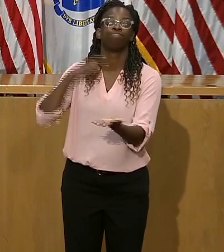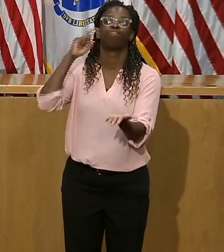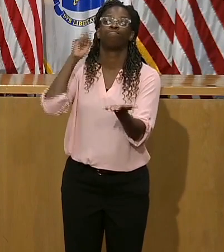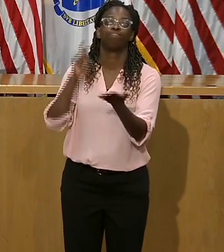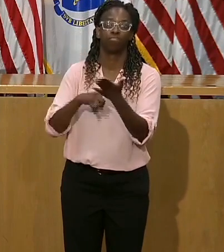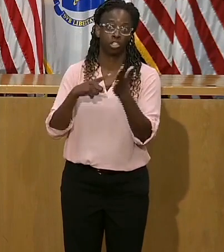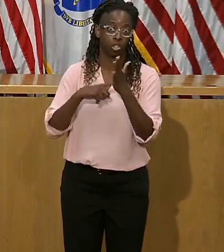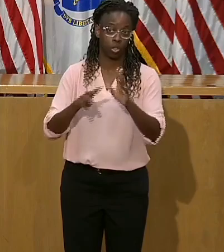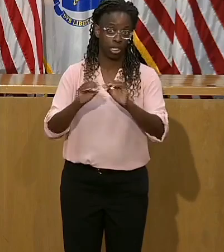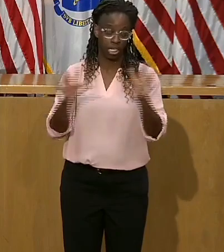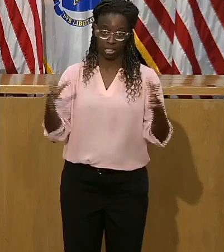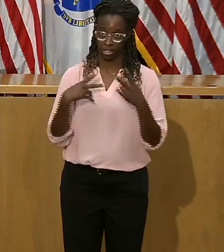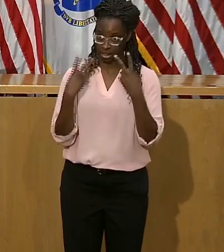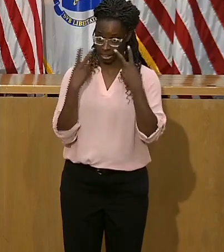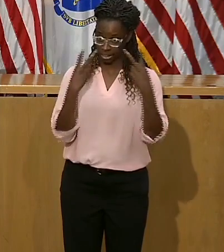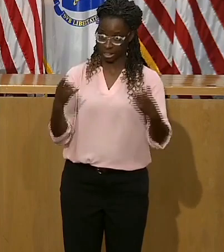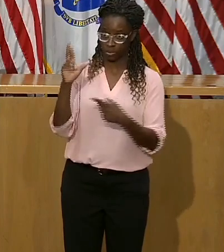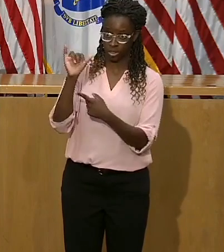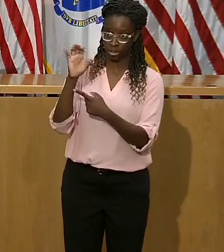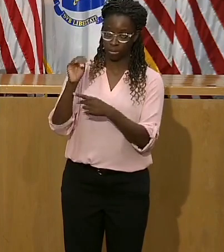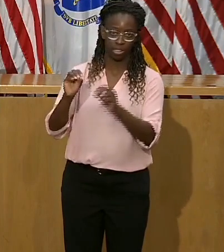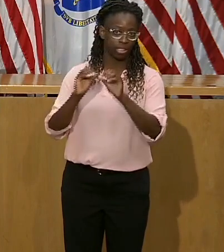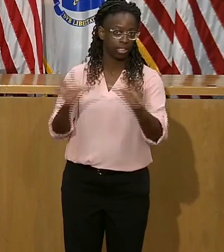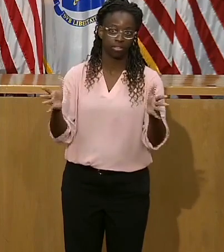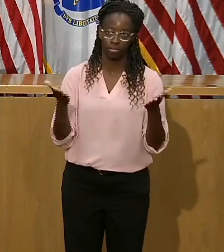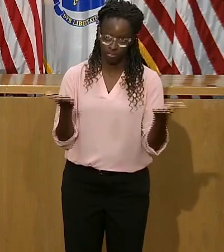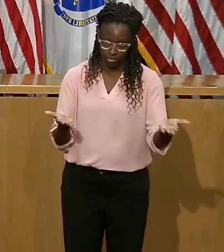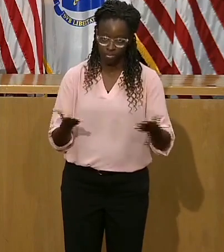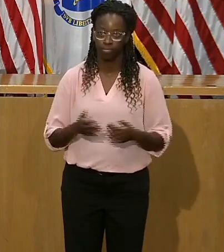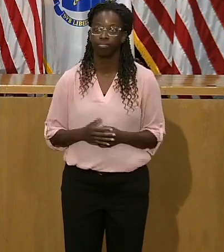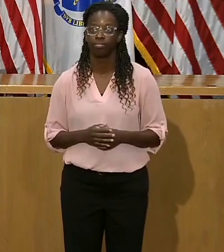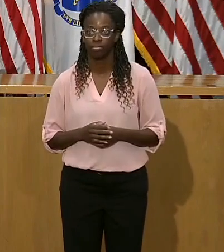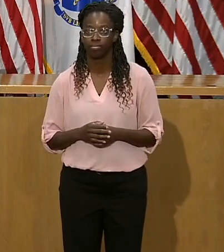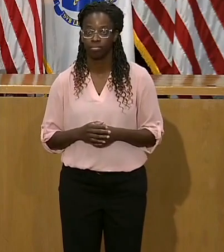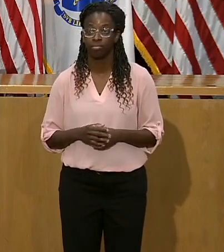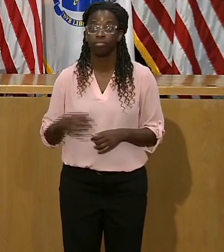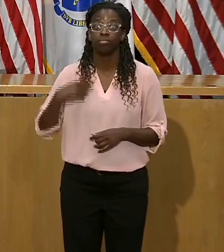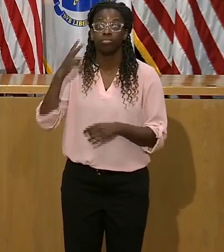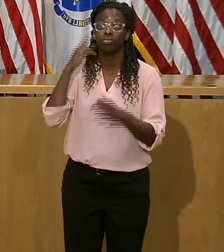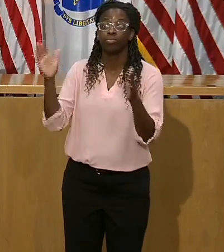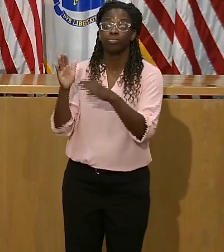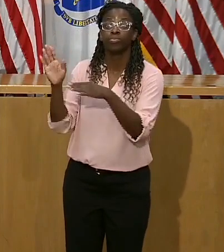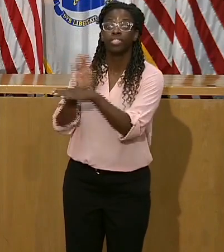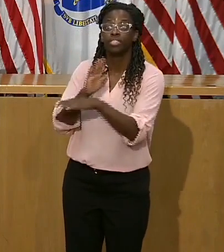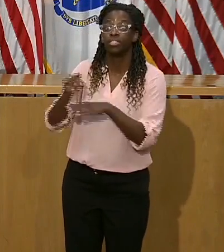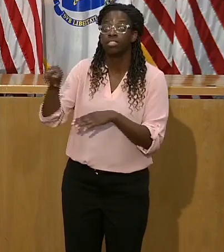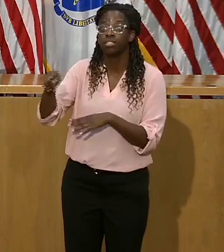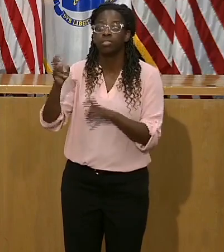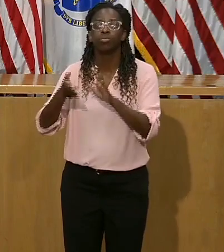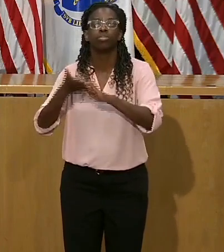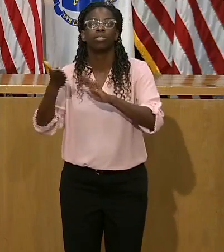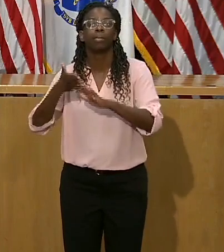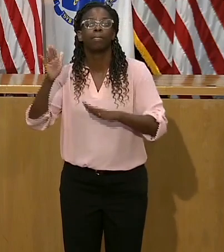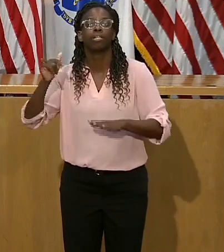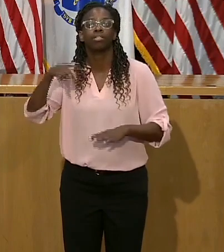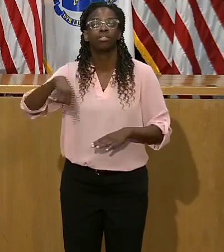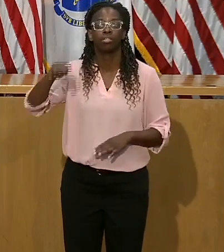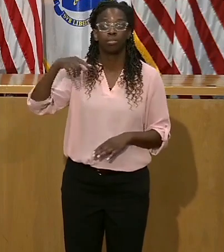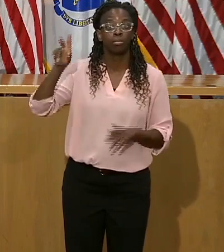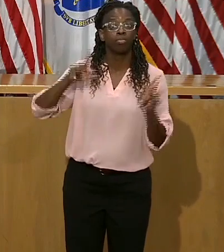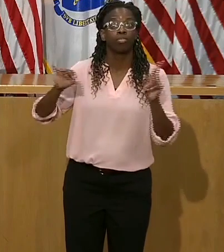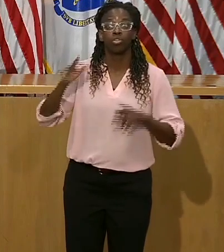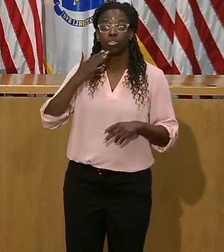ride out the storm. So right away, businesses of color were at a significant disadvantage. The PPP program, which helped